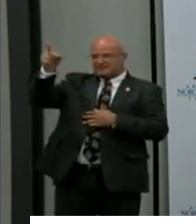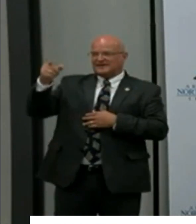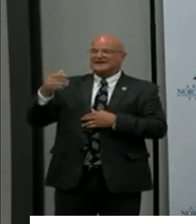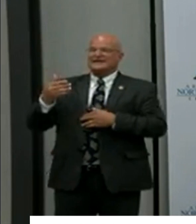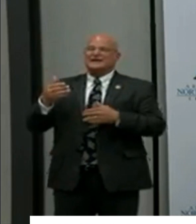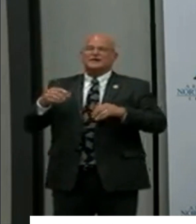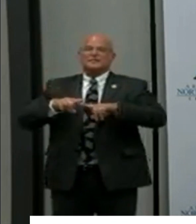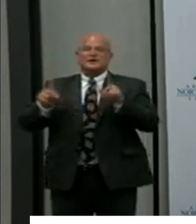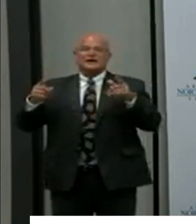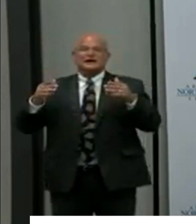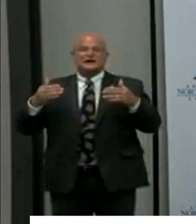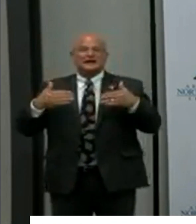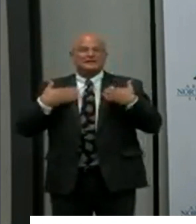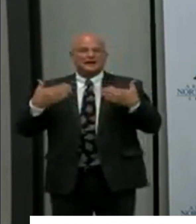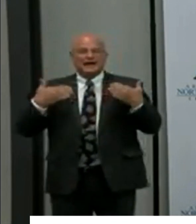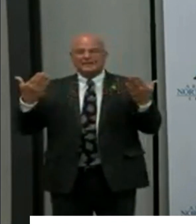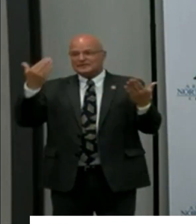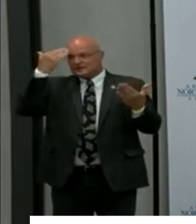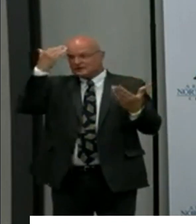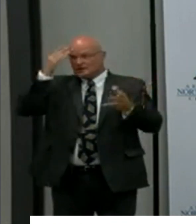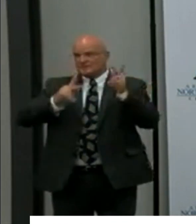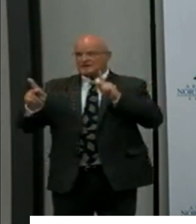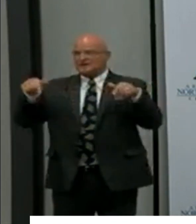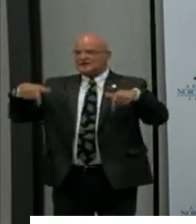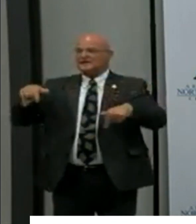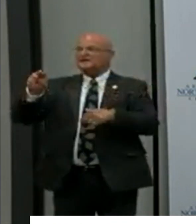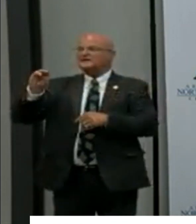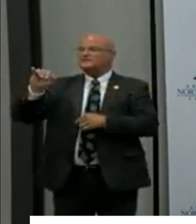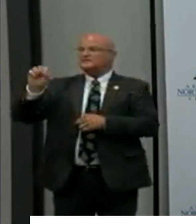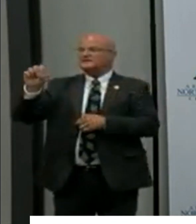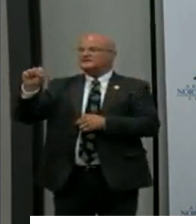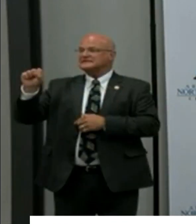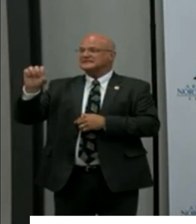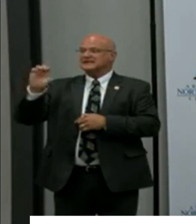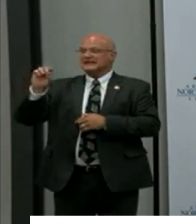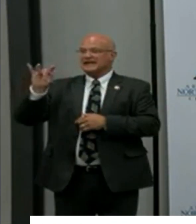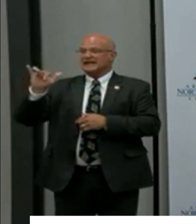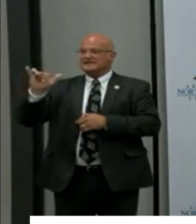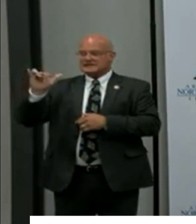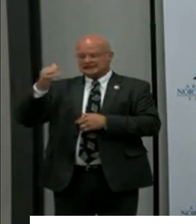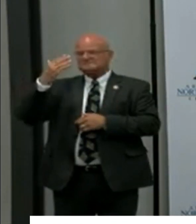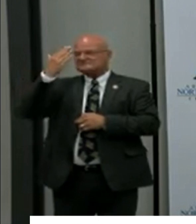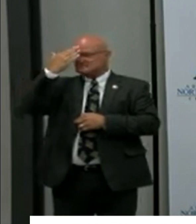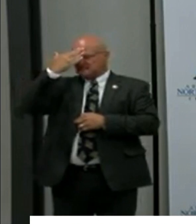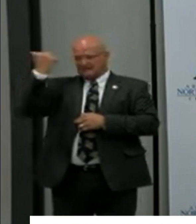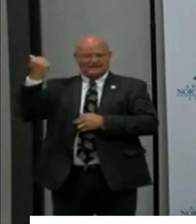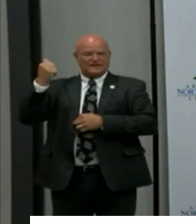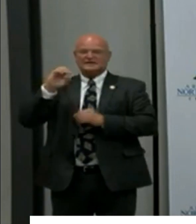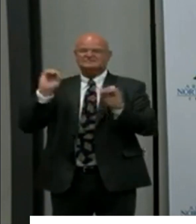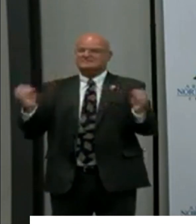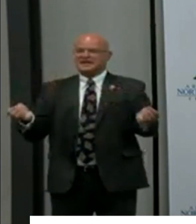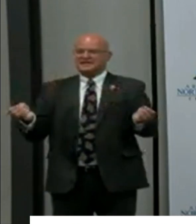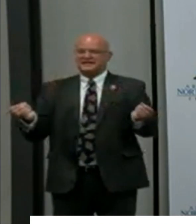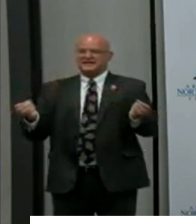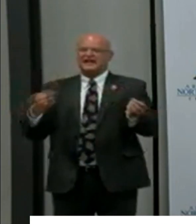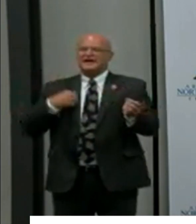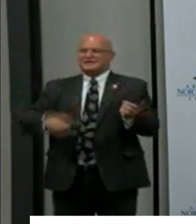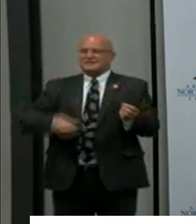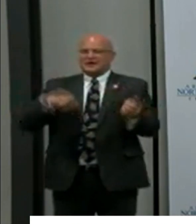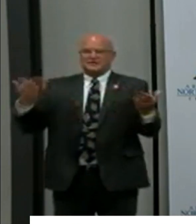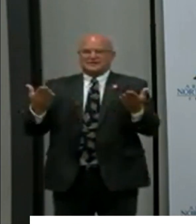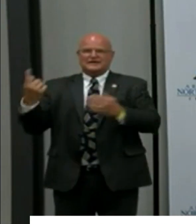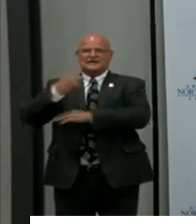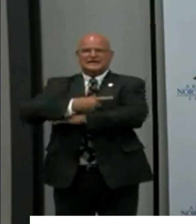in Mississippi County to know I have not forgot them. They're a part of our economy, part of our future, and very proud to be